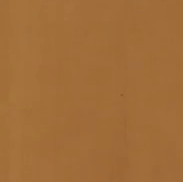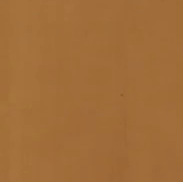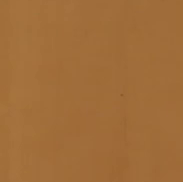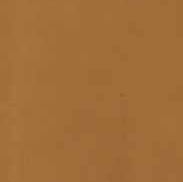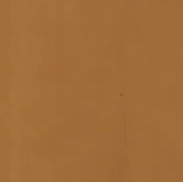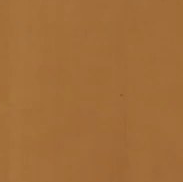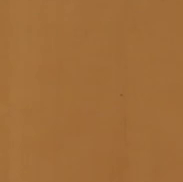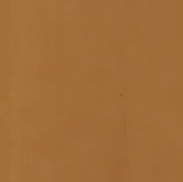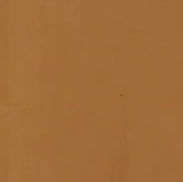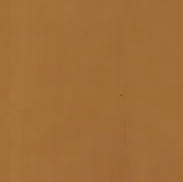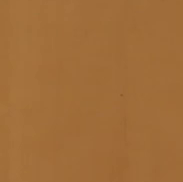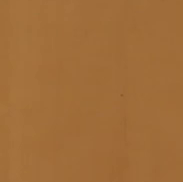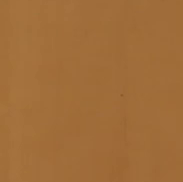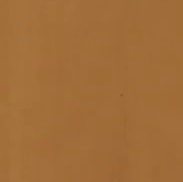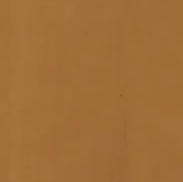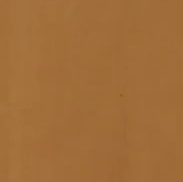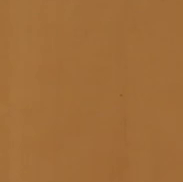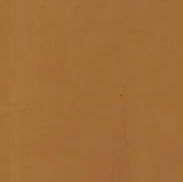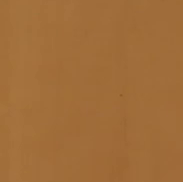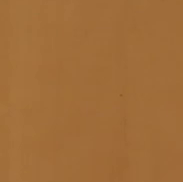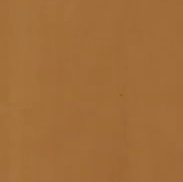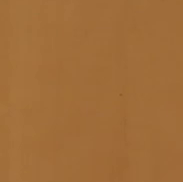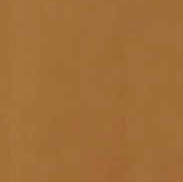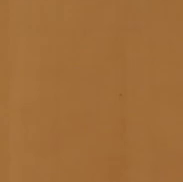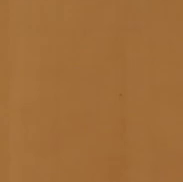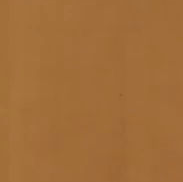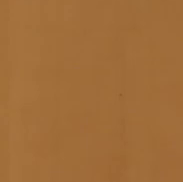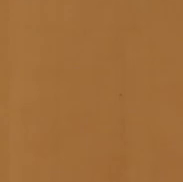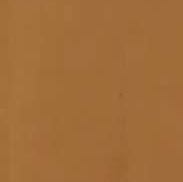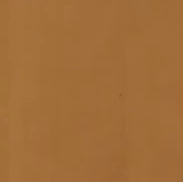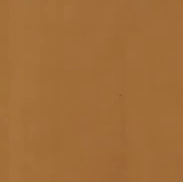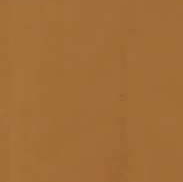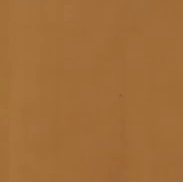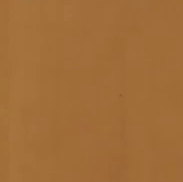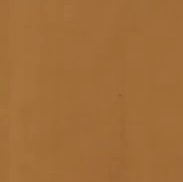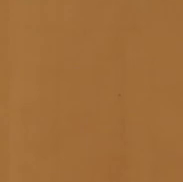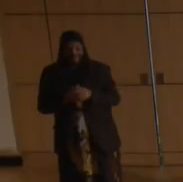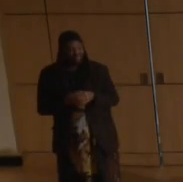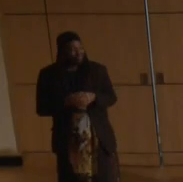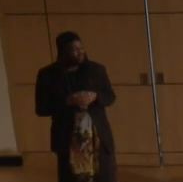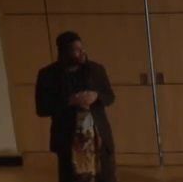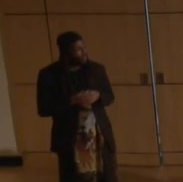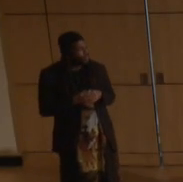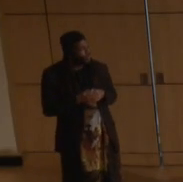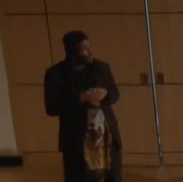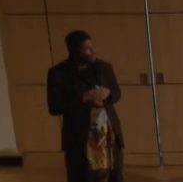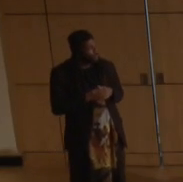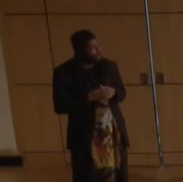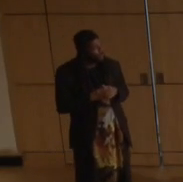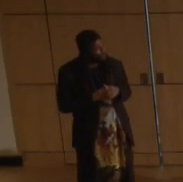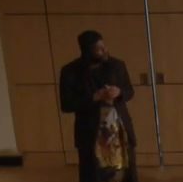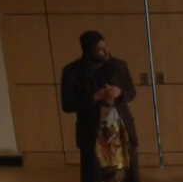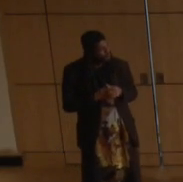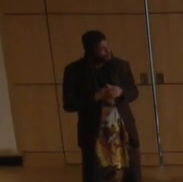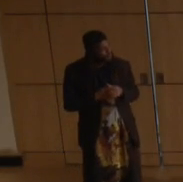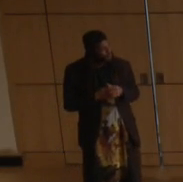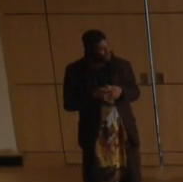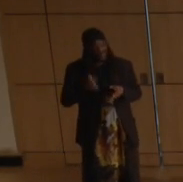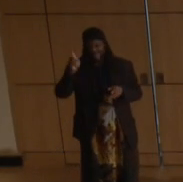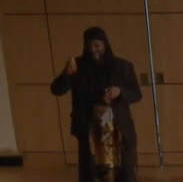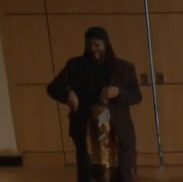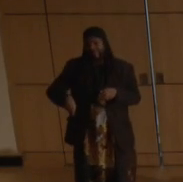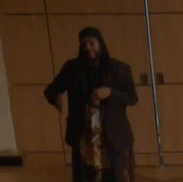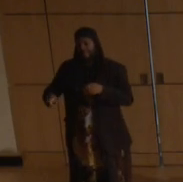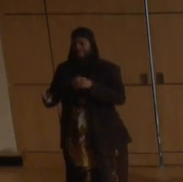like, we've been waiting for you to come knock on the door so that we can help you. So it's just not, you have to be the big T,